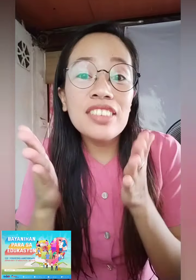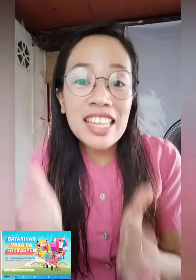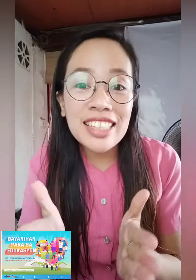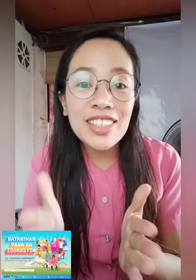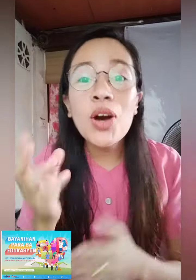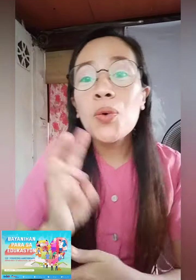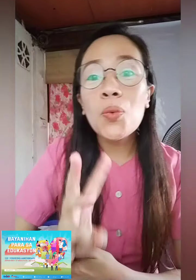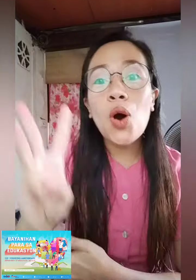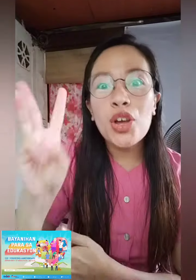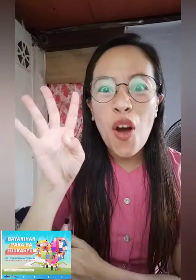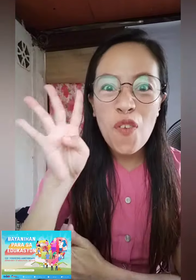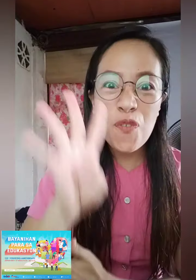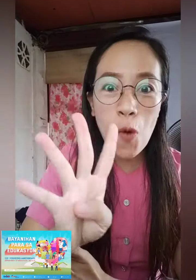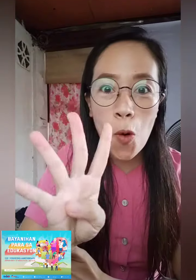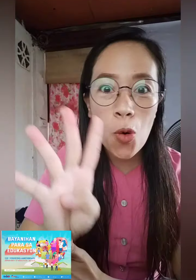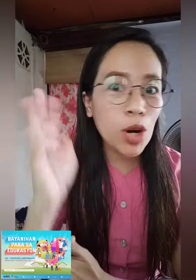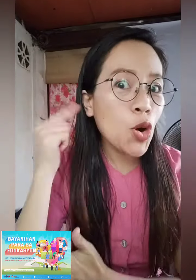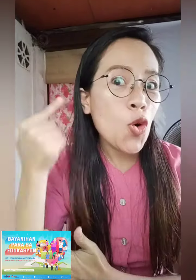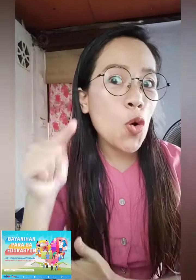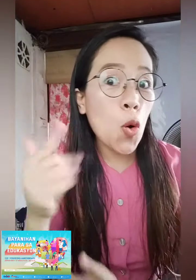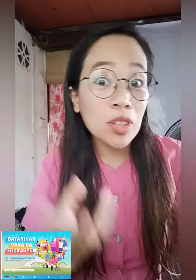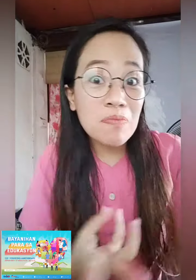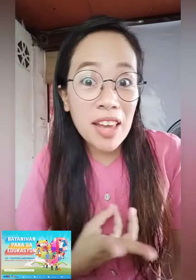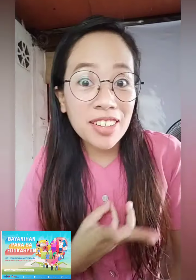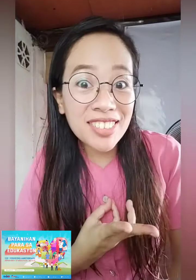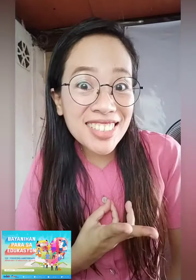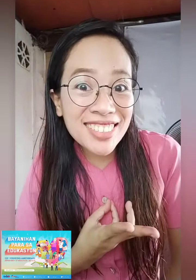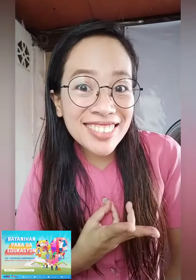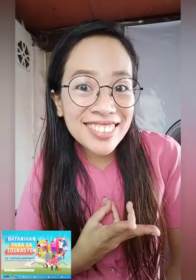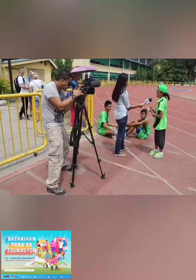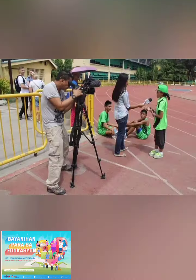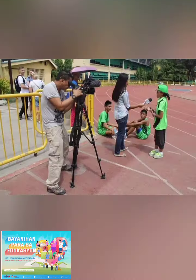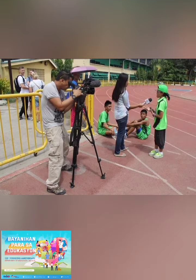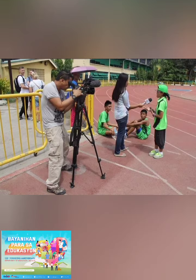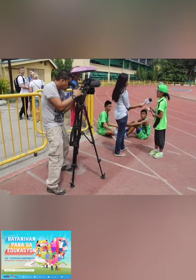athlete won 4 gold medals.